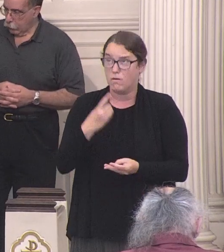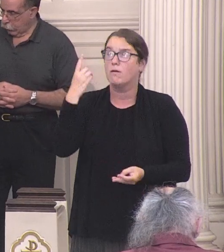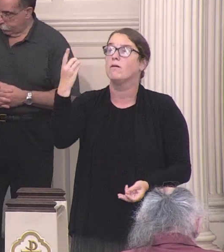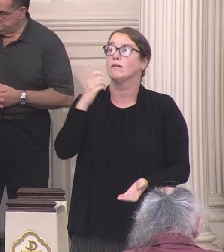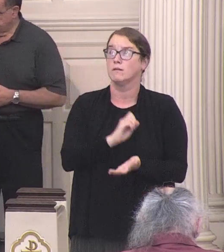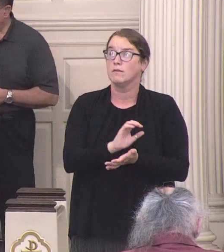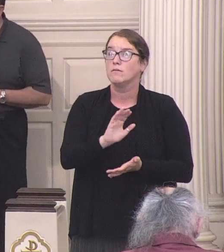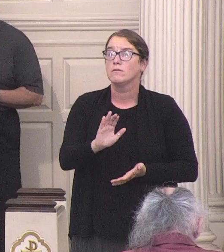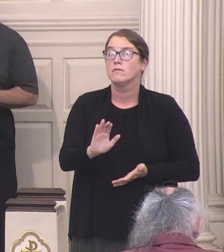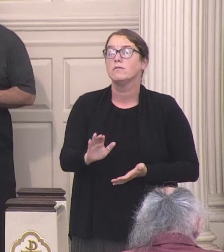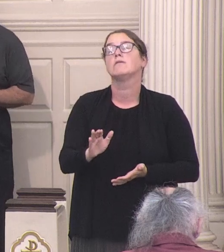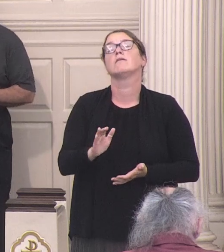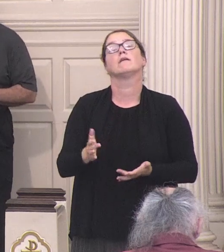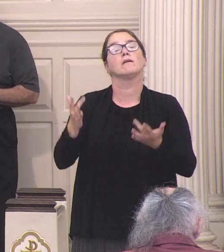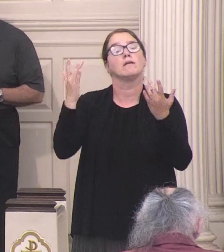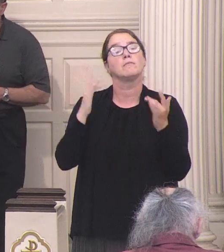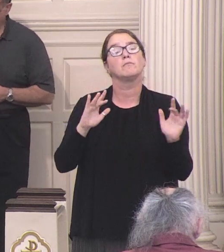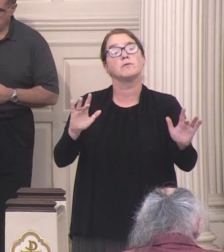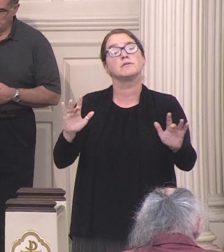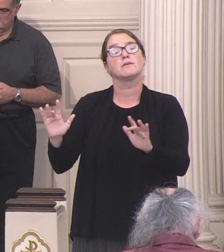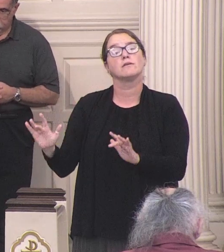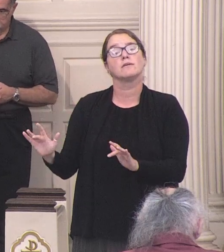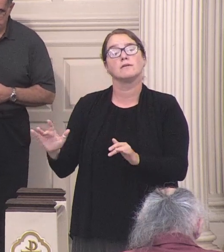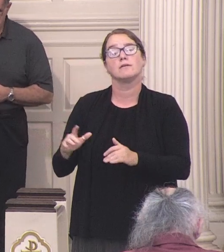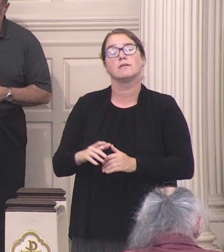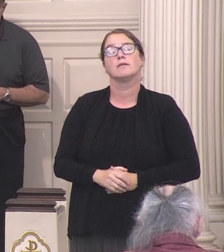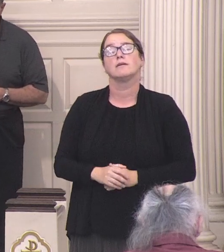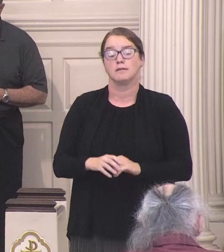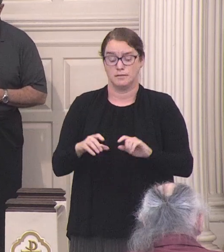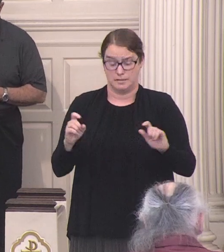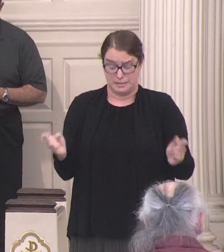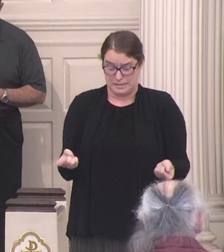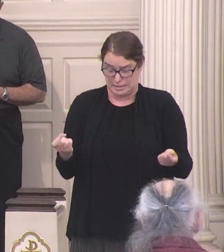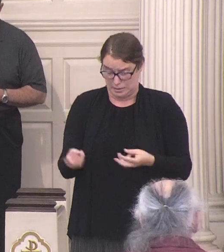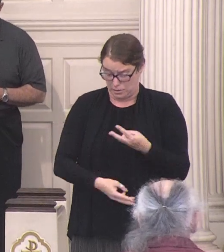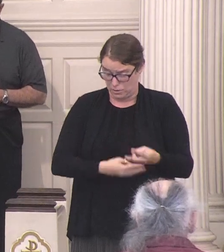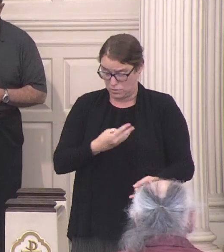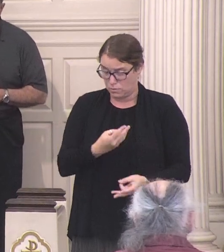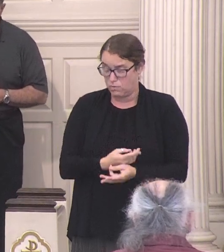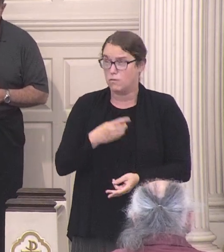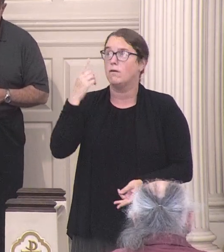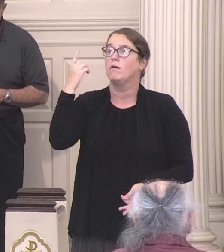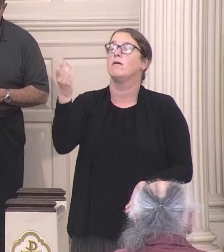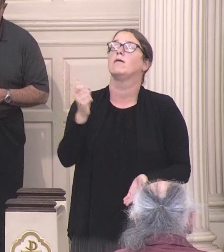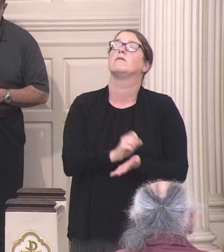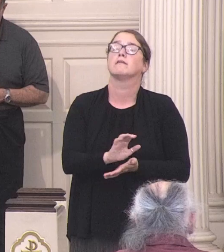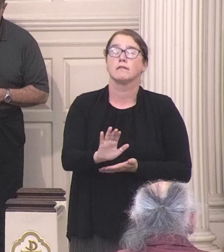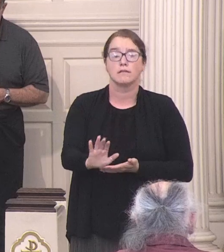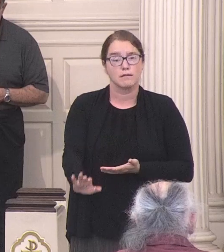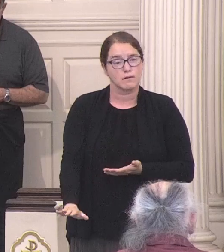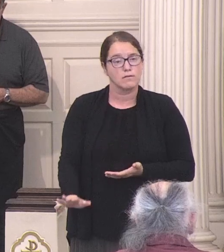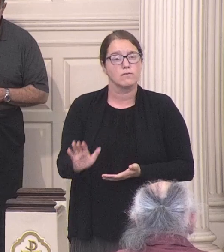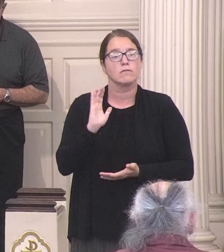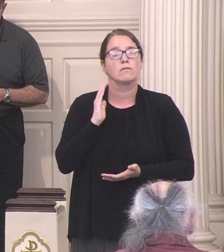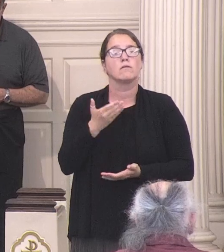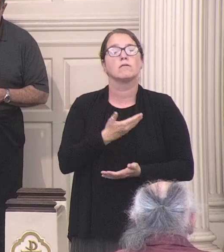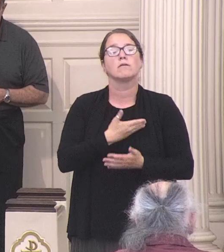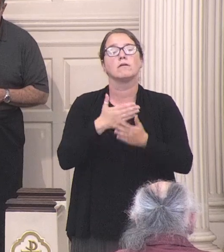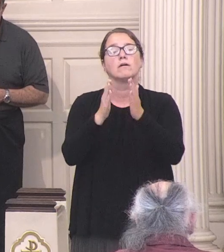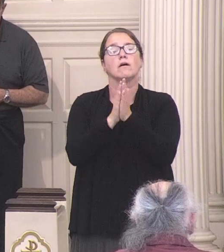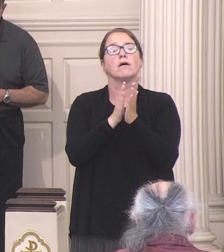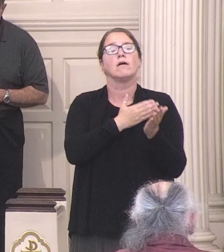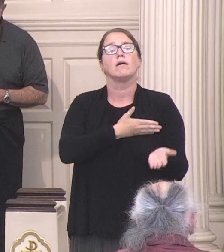the world, have mercy on us. You take away the sins of